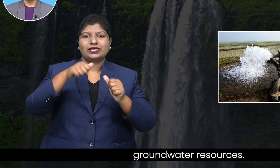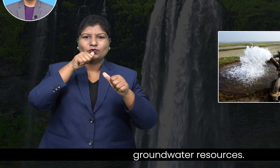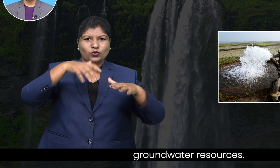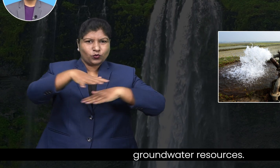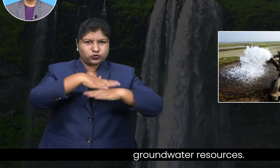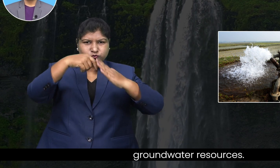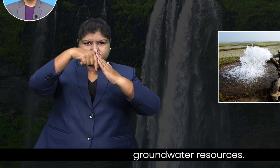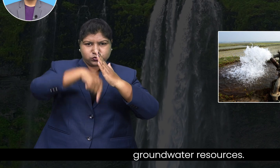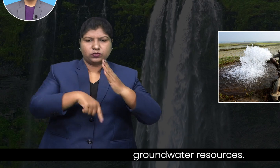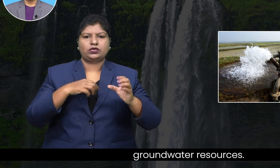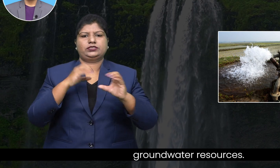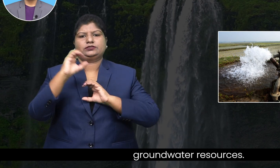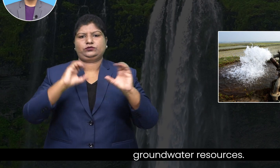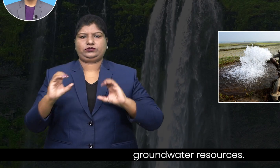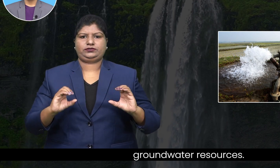resources.